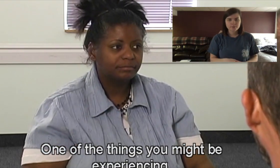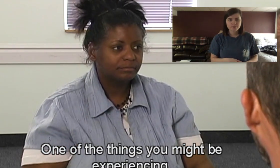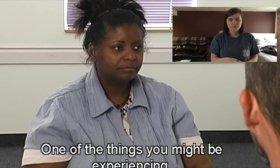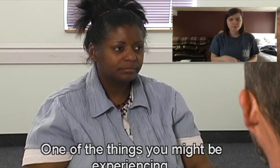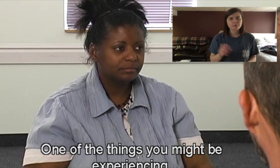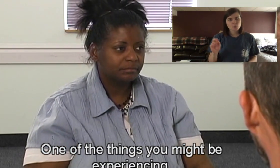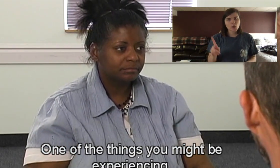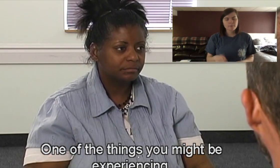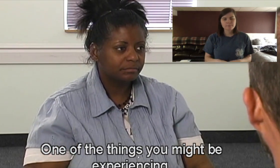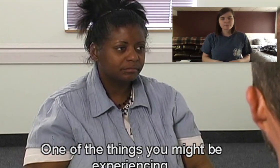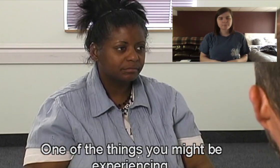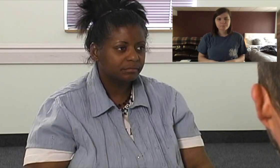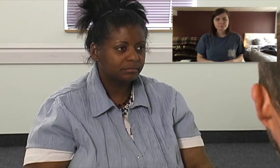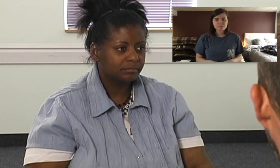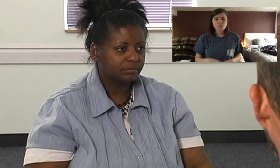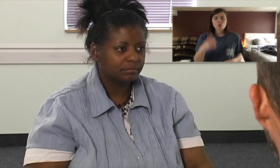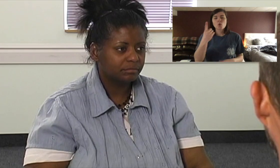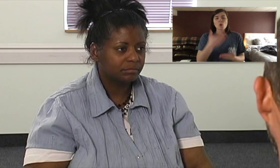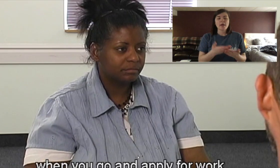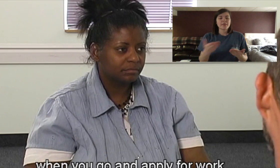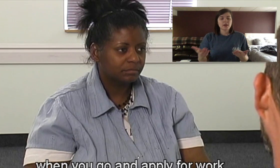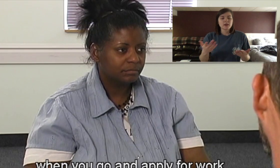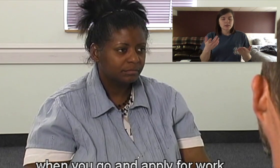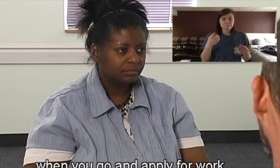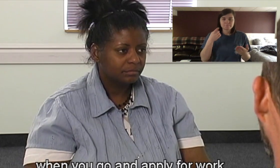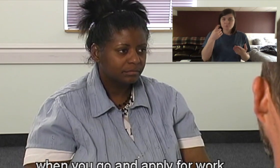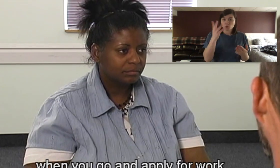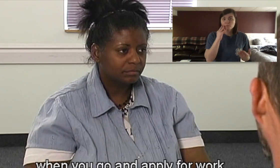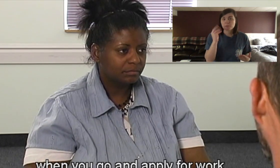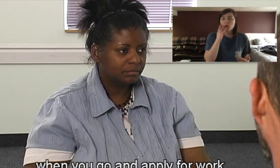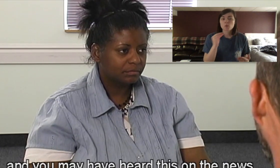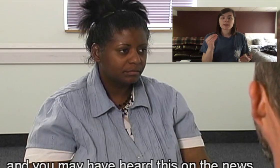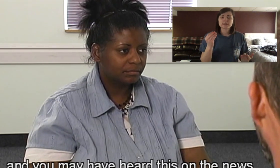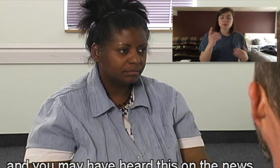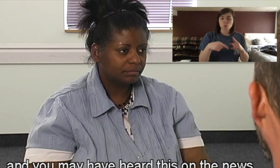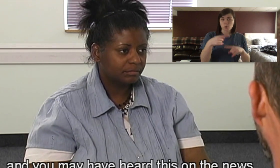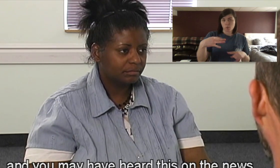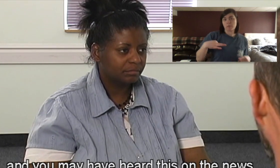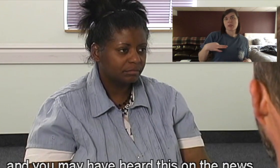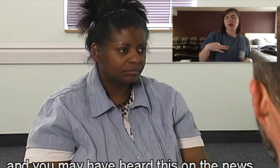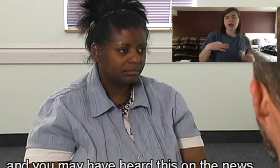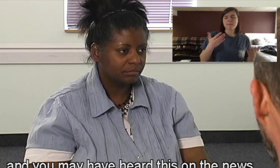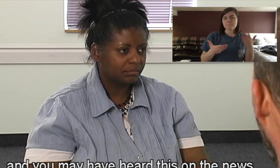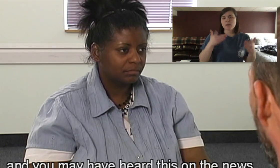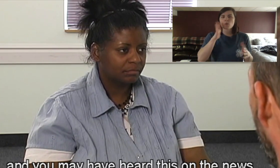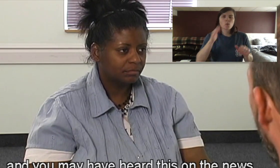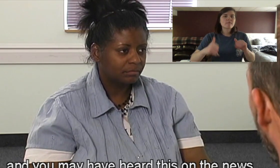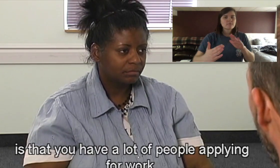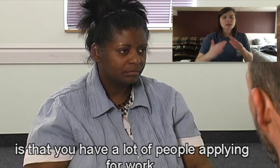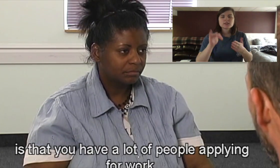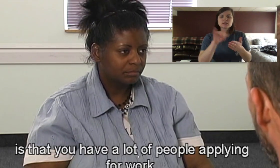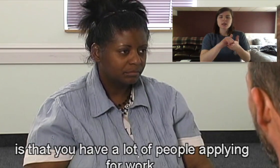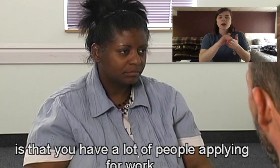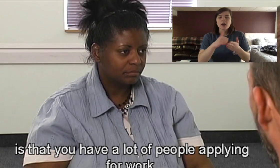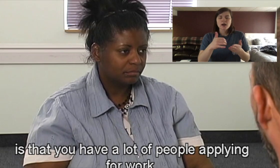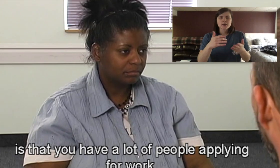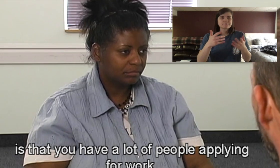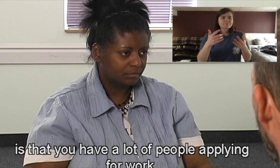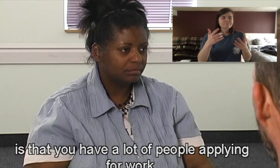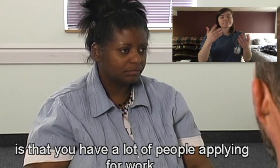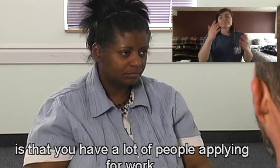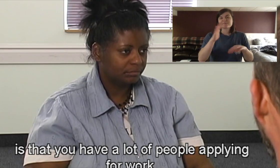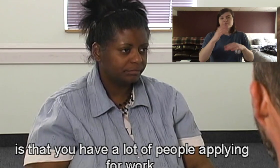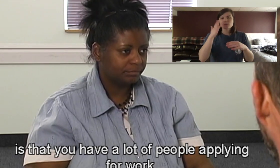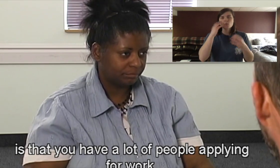Okay. One of the things you might be experiencing when you go and apply for work, and you've maybe heard